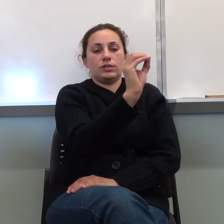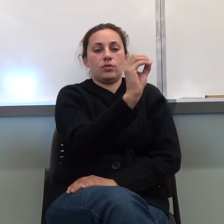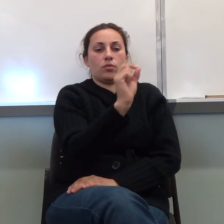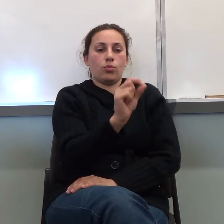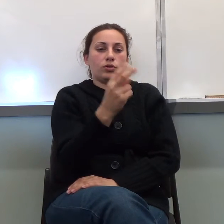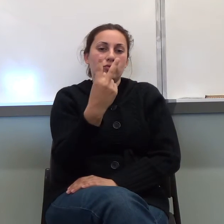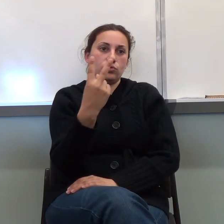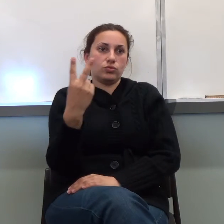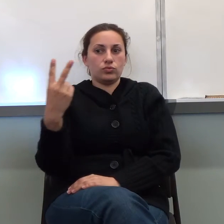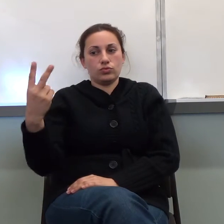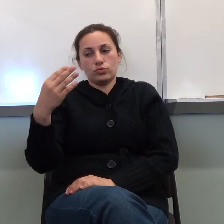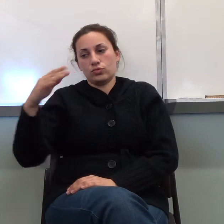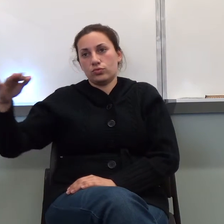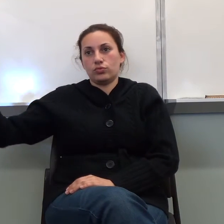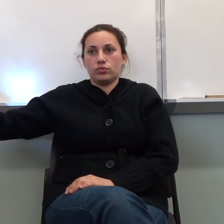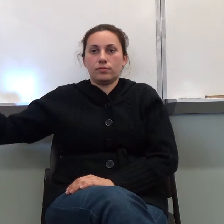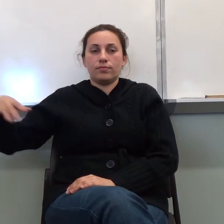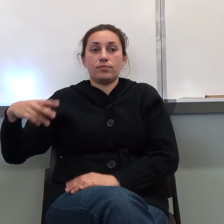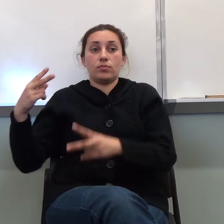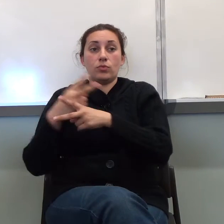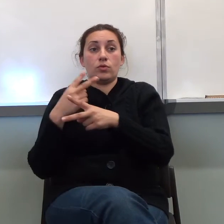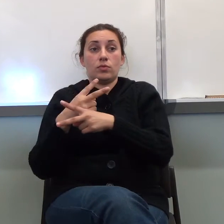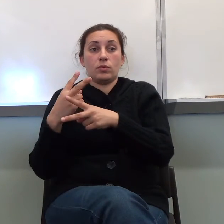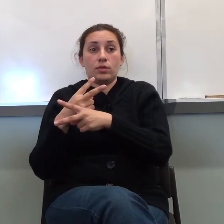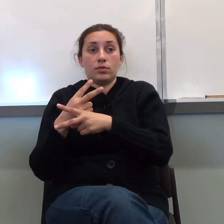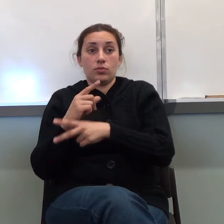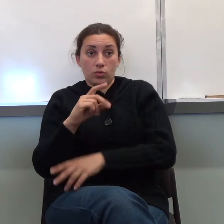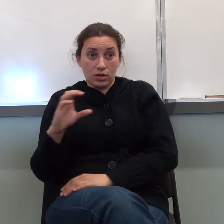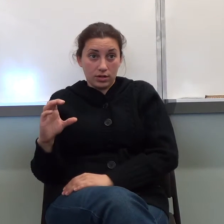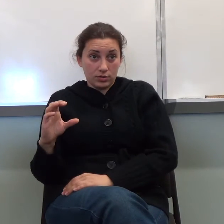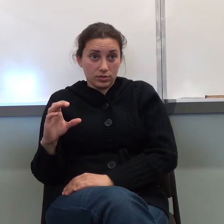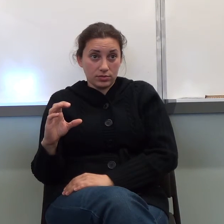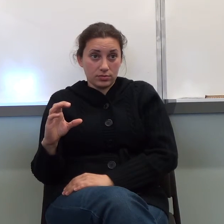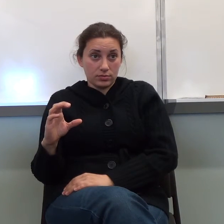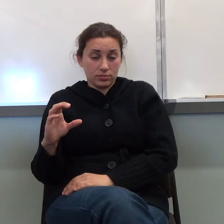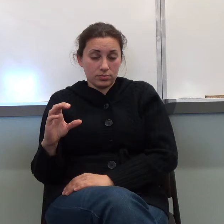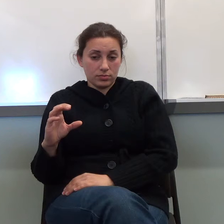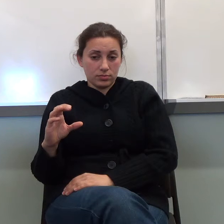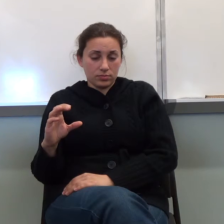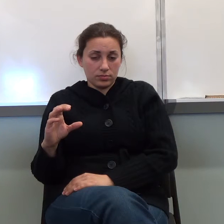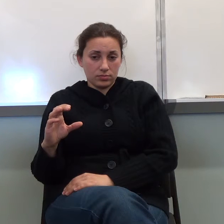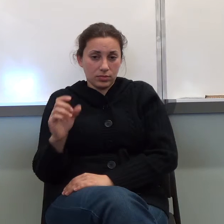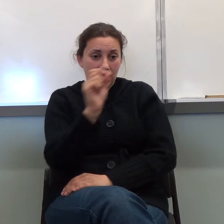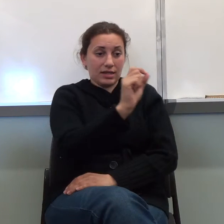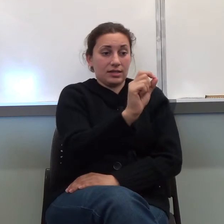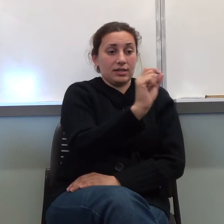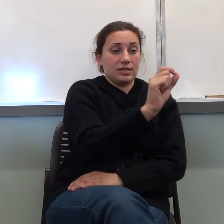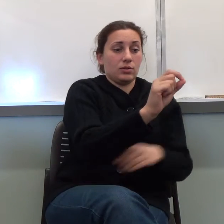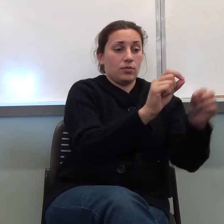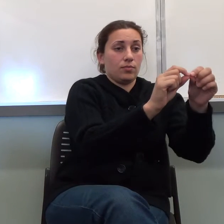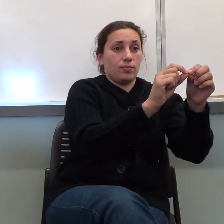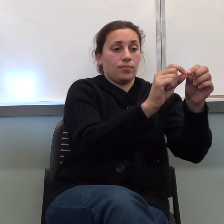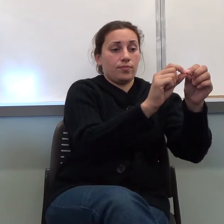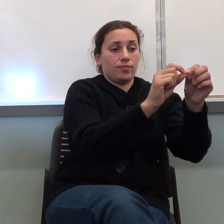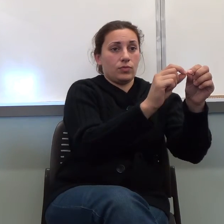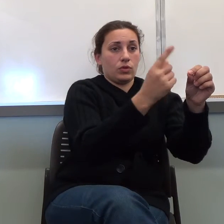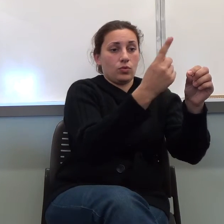0.222222, and multiply it by 100, you take that decimal point and go 2 over, it begins